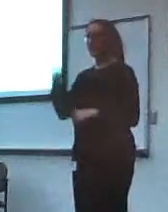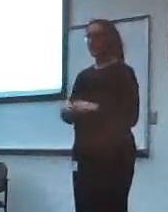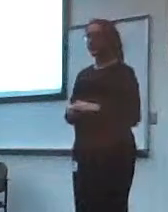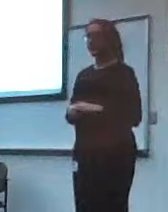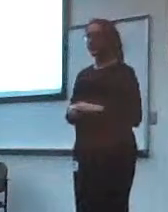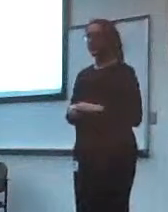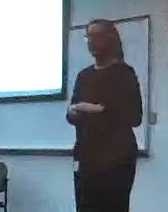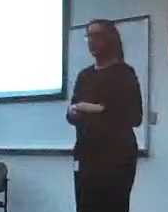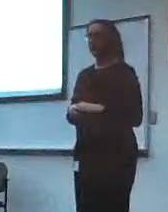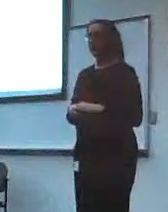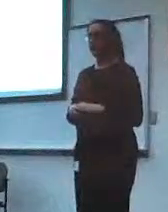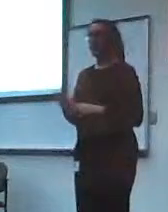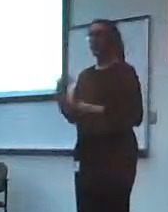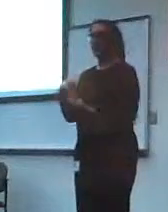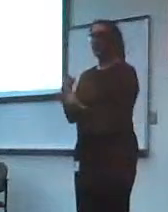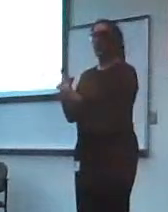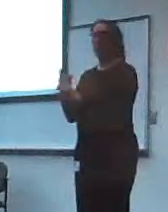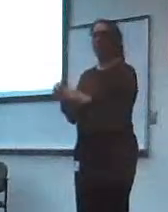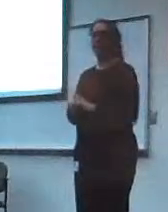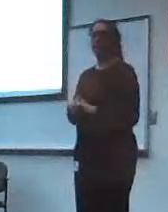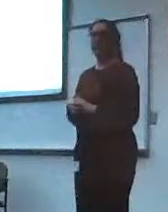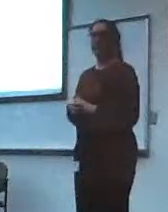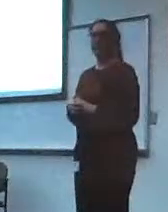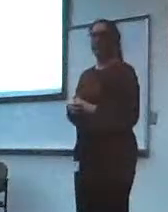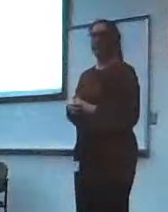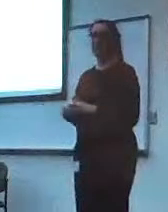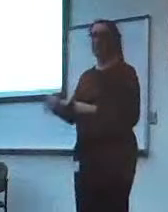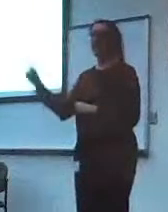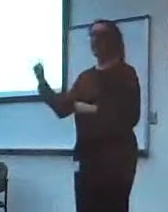And politicians also support that idea.